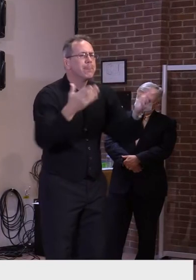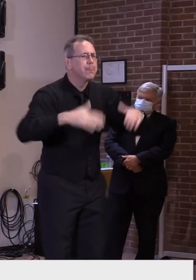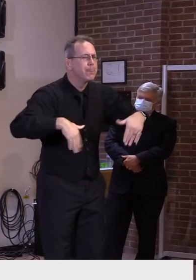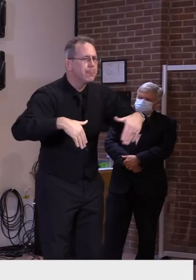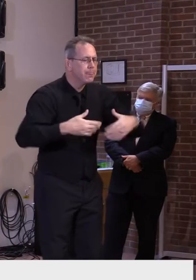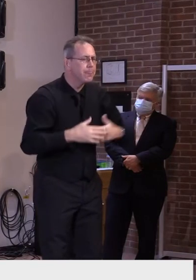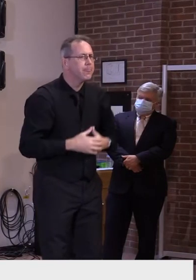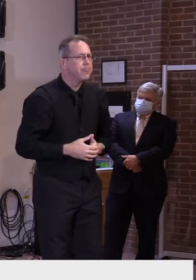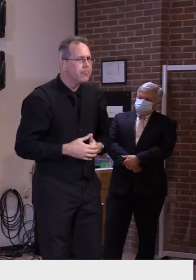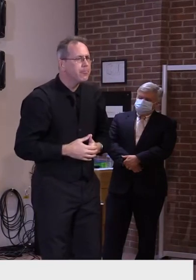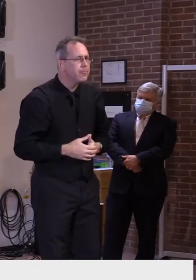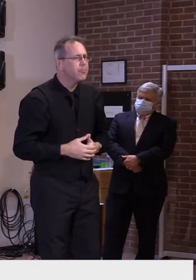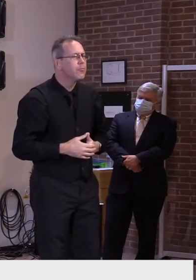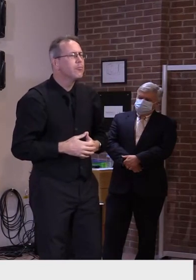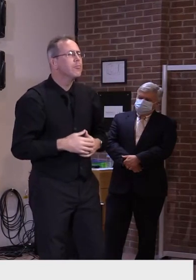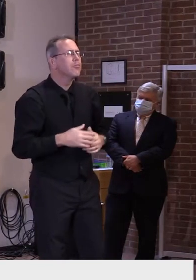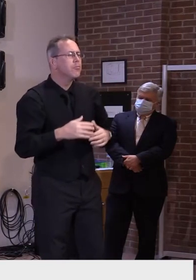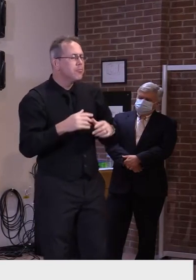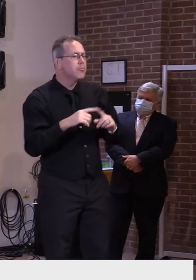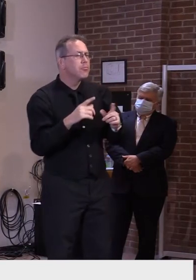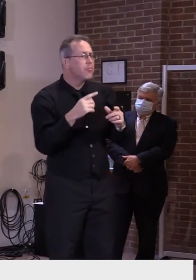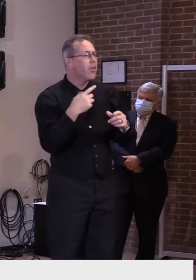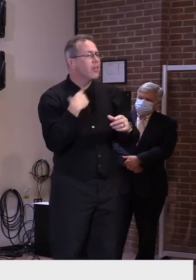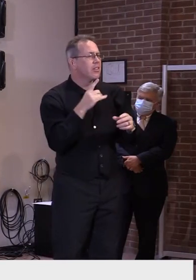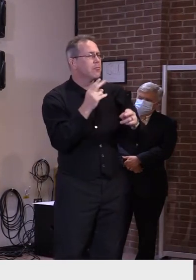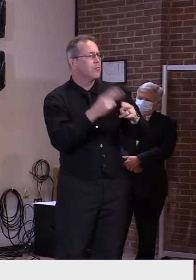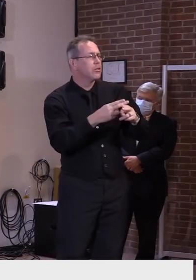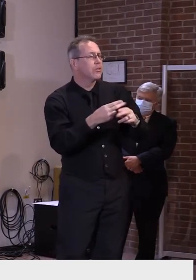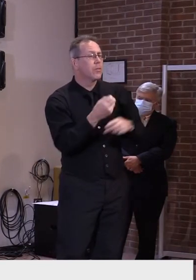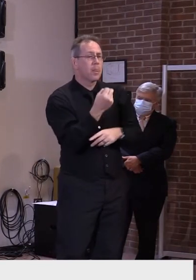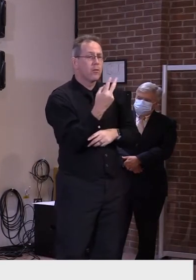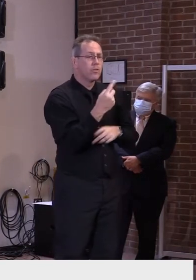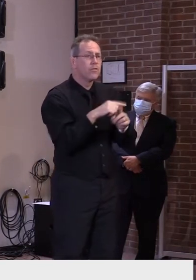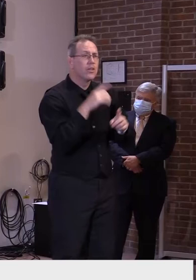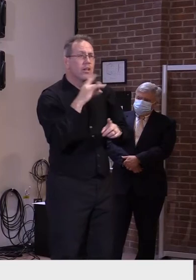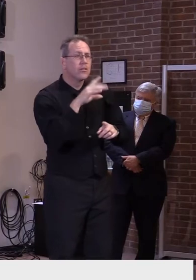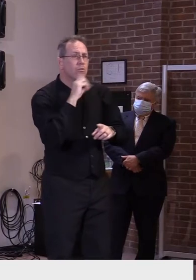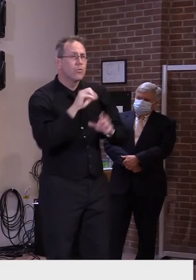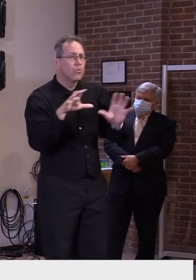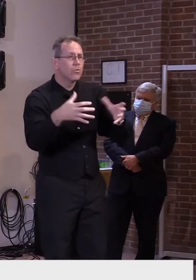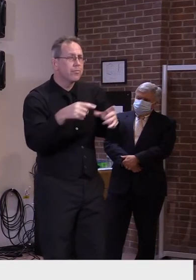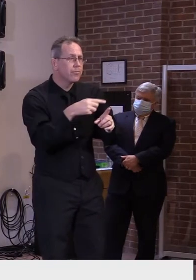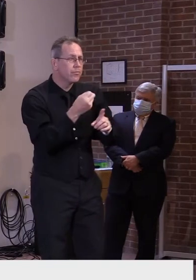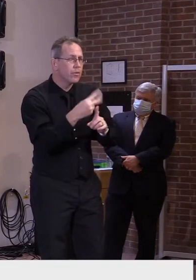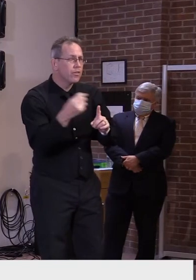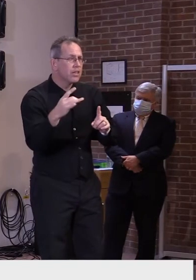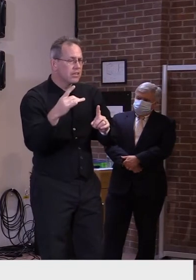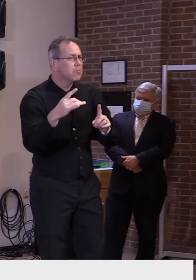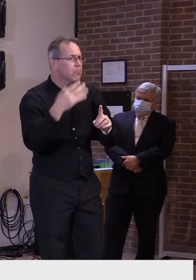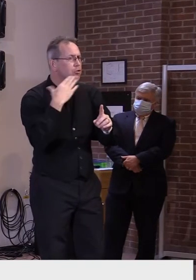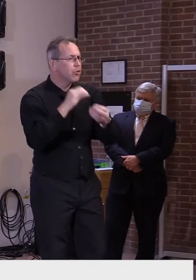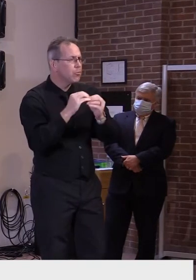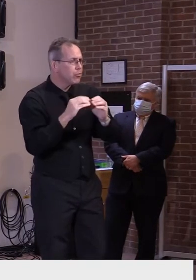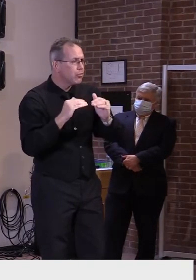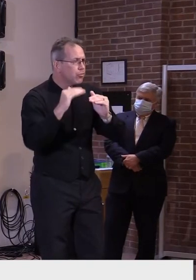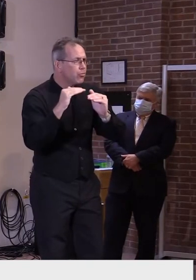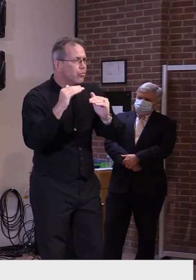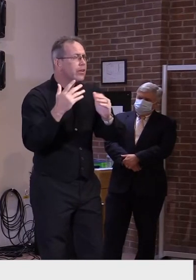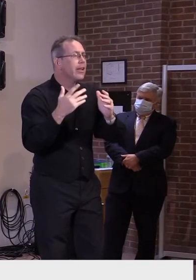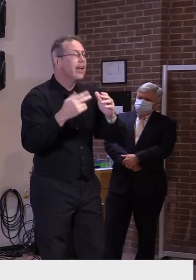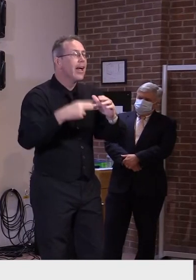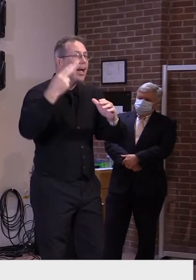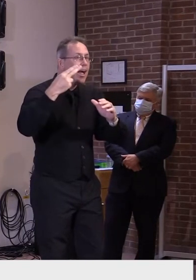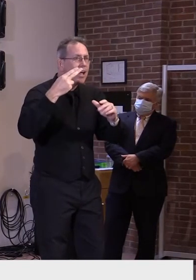the vaccination rate that we have for the 12 to 18 population is high as a state average, but does vary considerably region to region. I